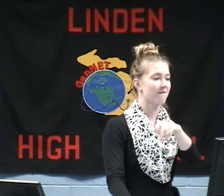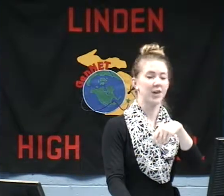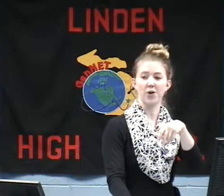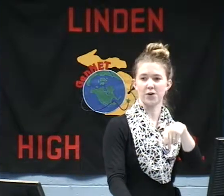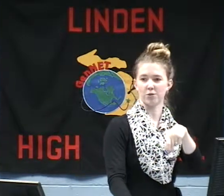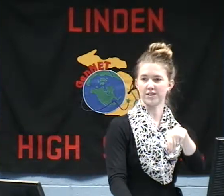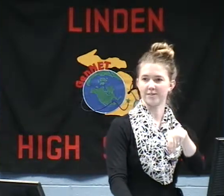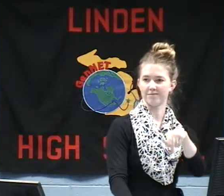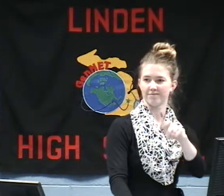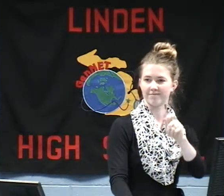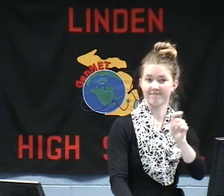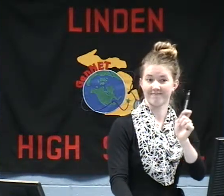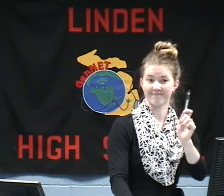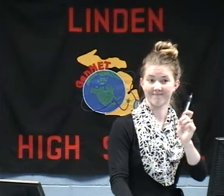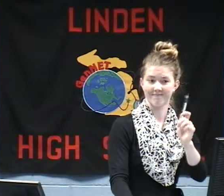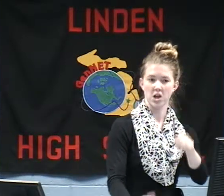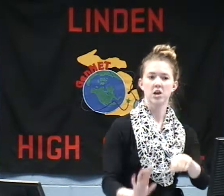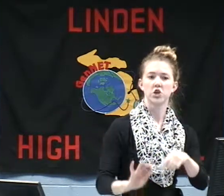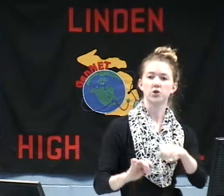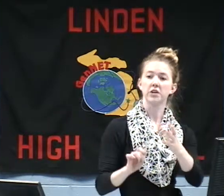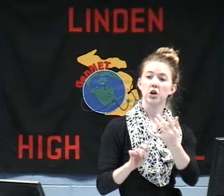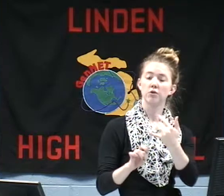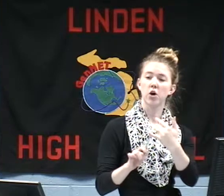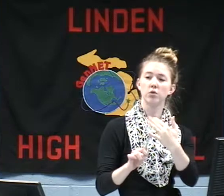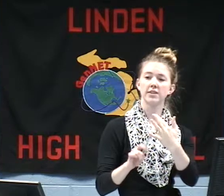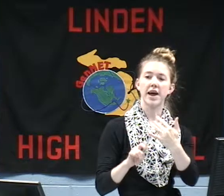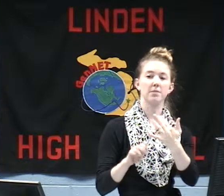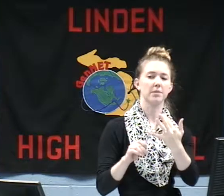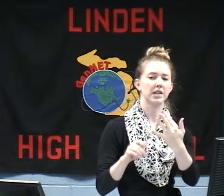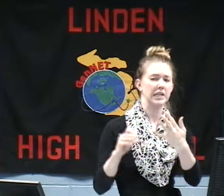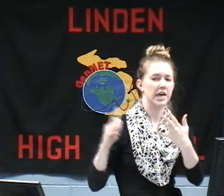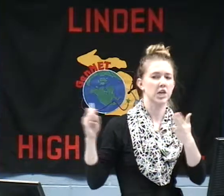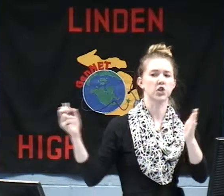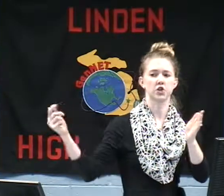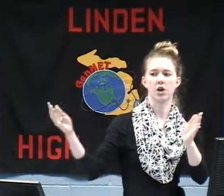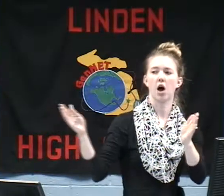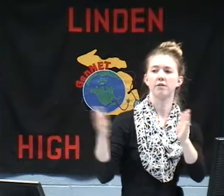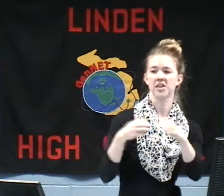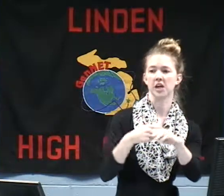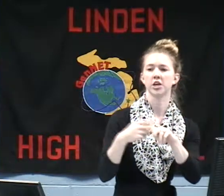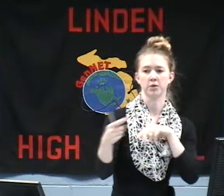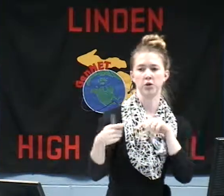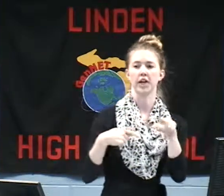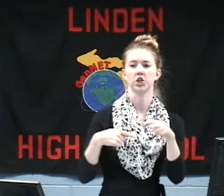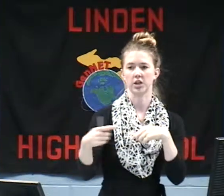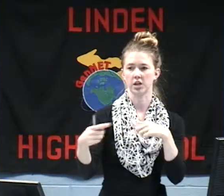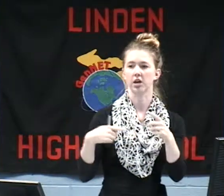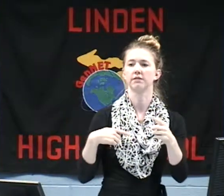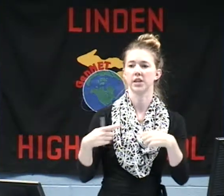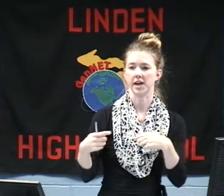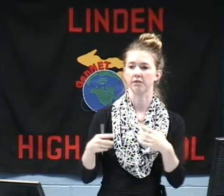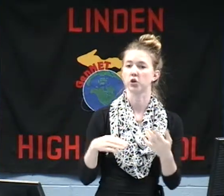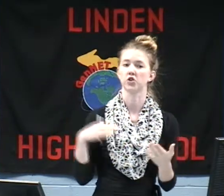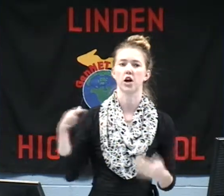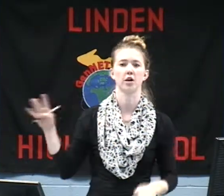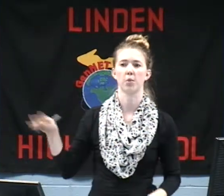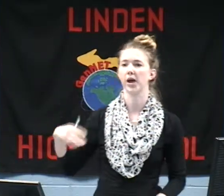video phones. Do video phones and maybe like the history of telecommunication for the deaf. So it started way